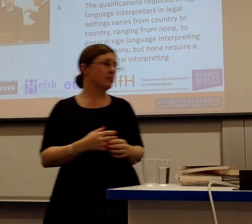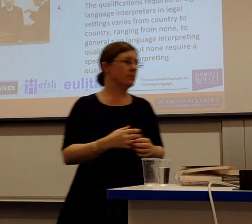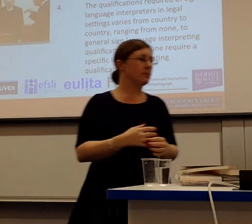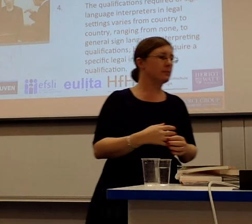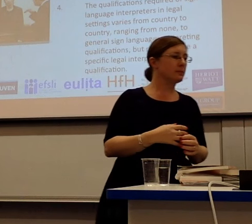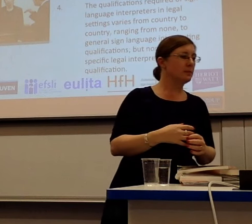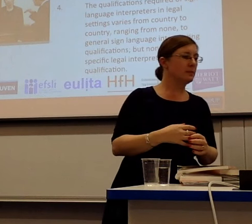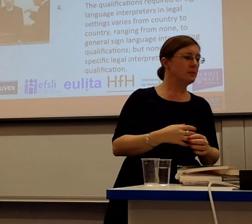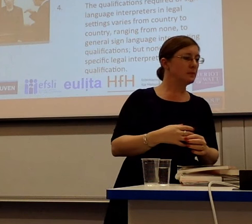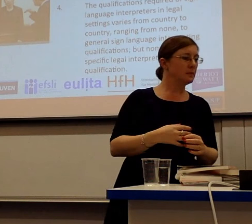settings.